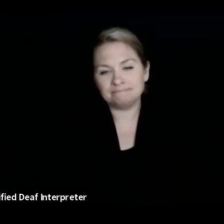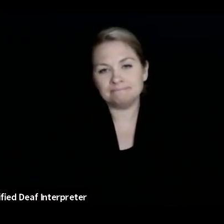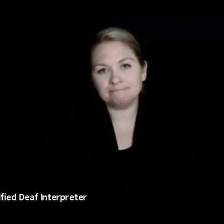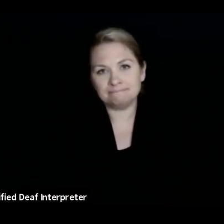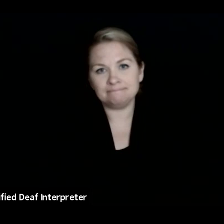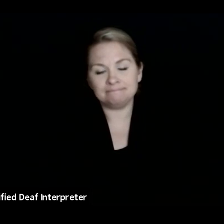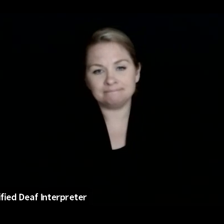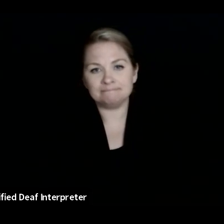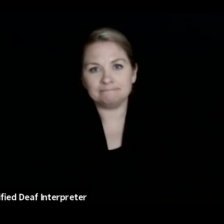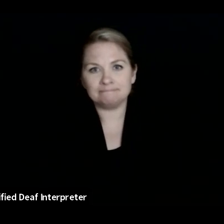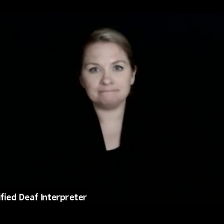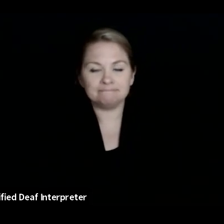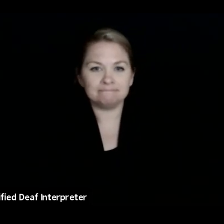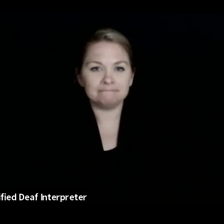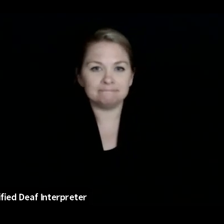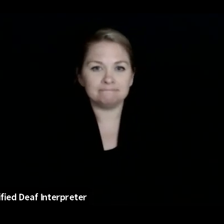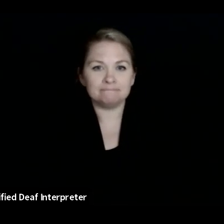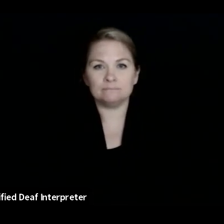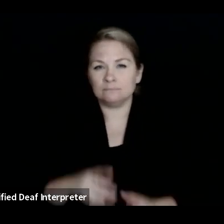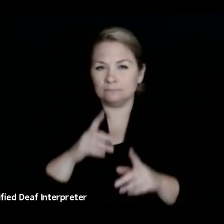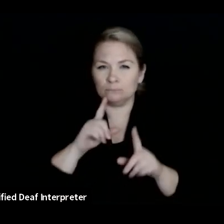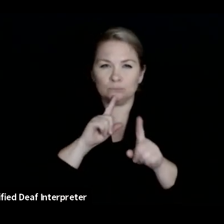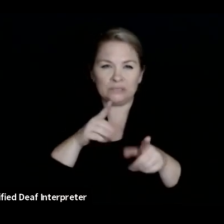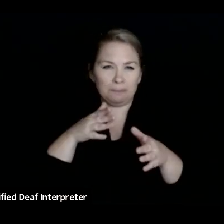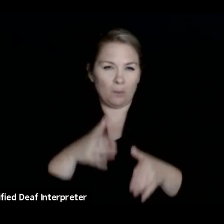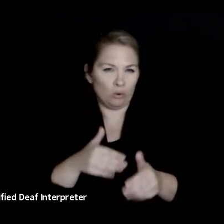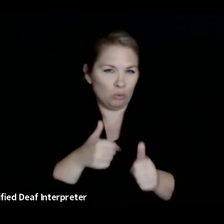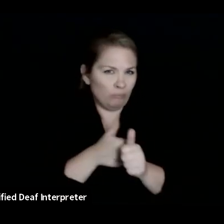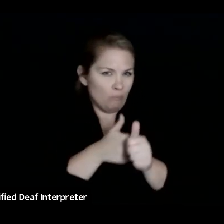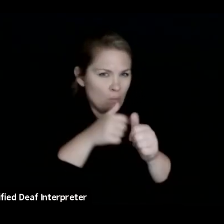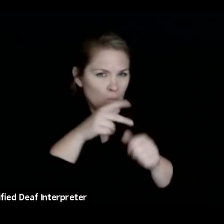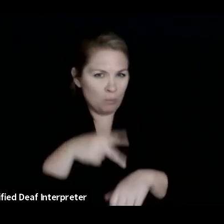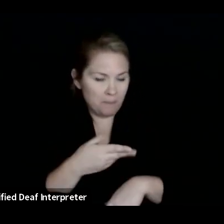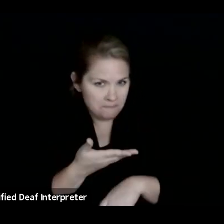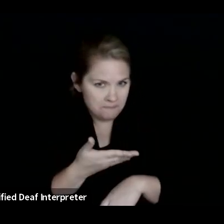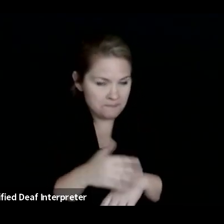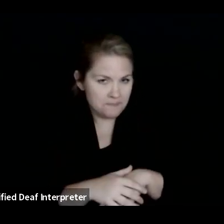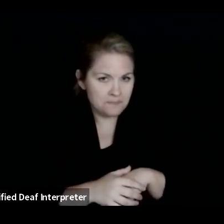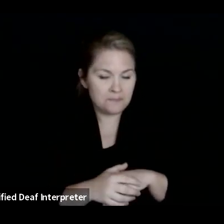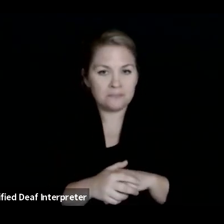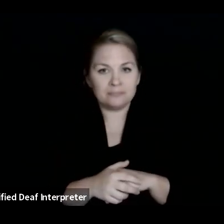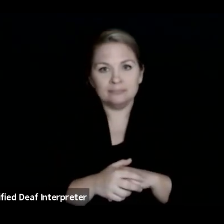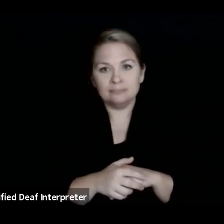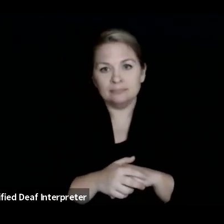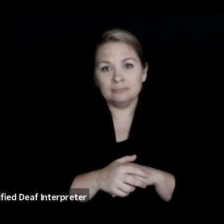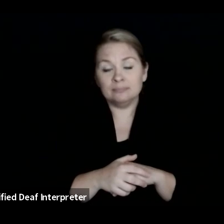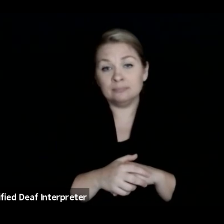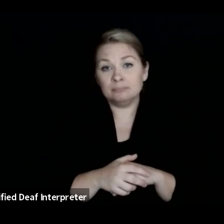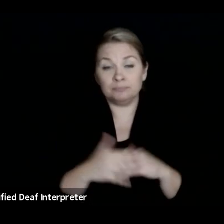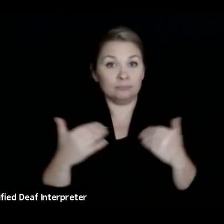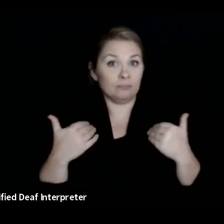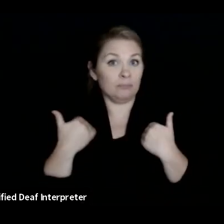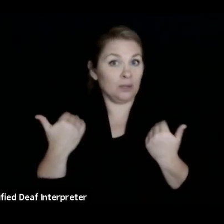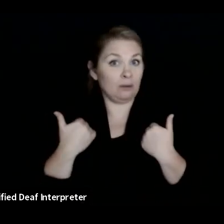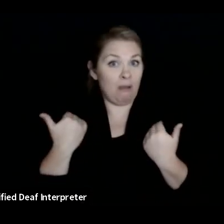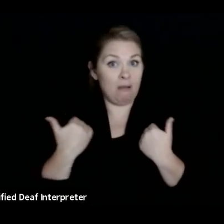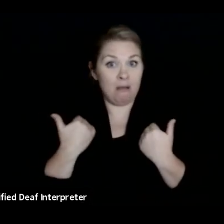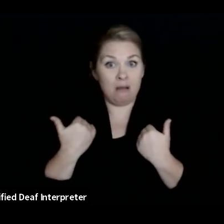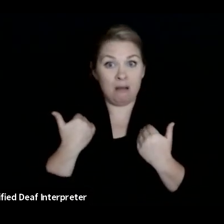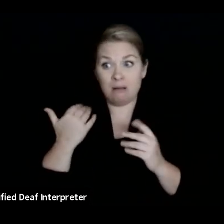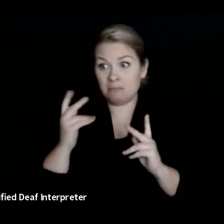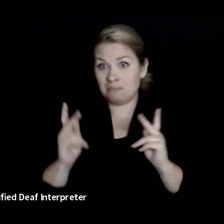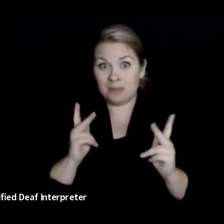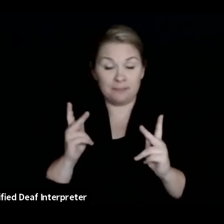Thank you. Just to follow up real quick, do we know if young people are more likely to be asymptomatic, or is there any